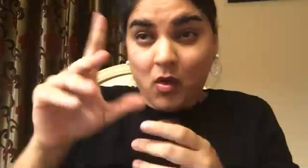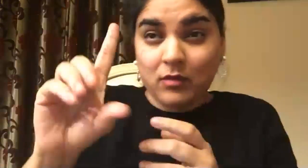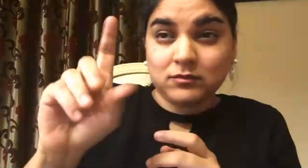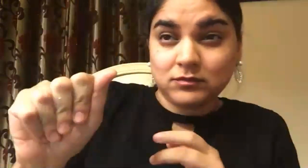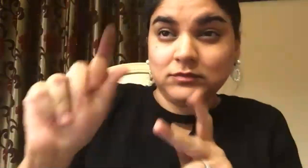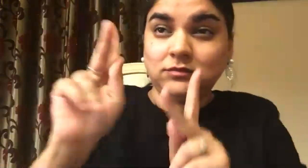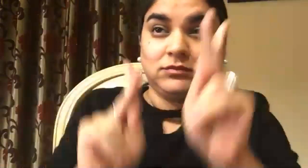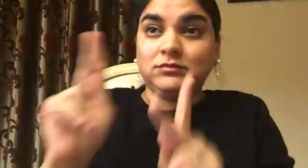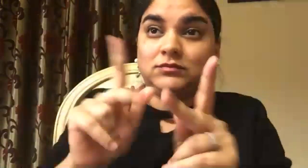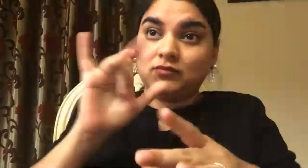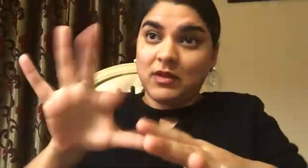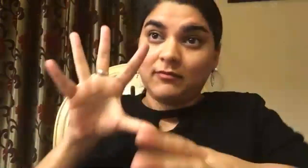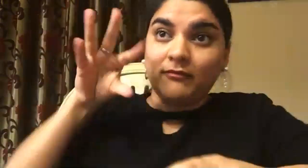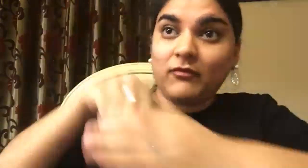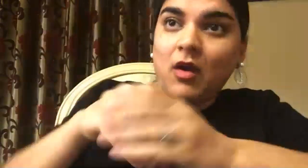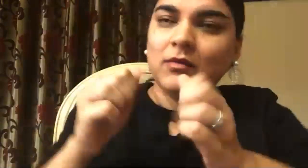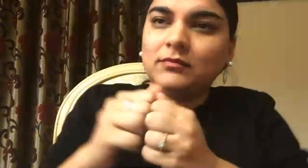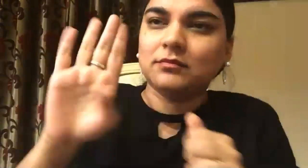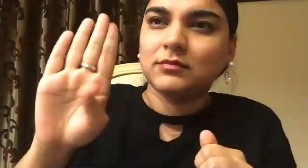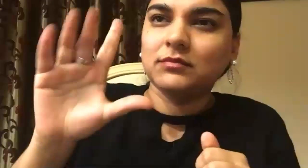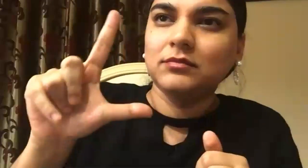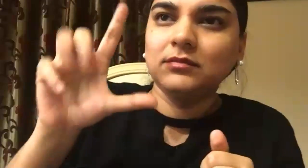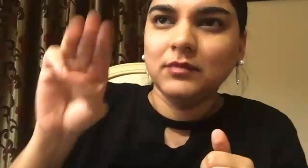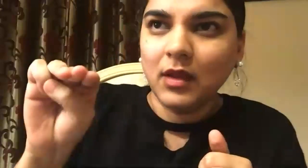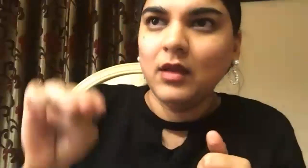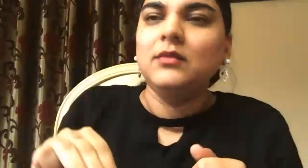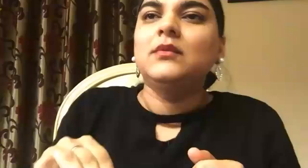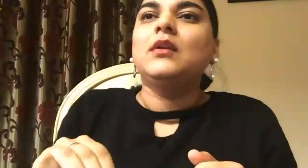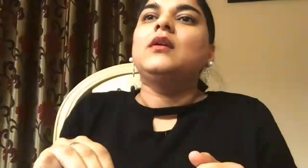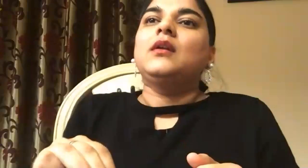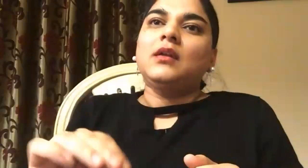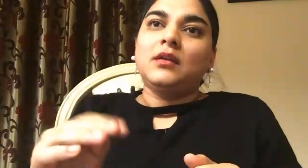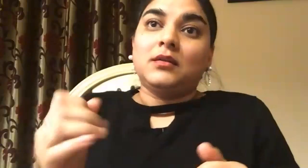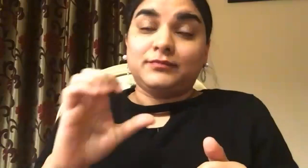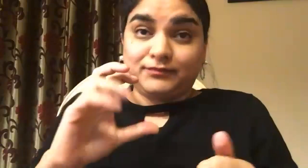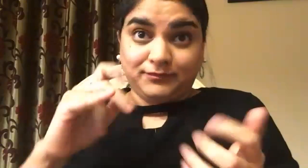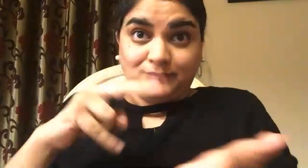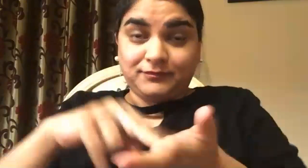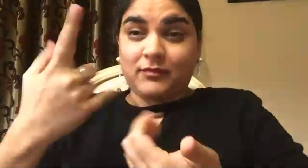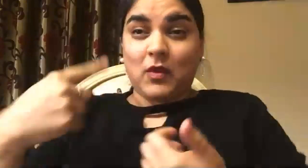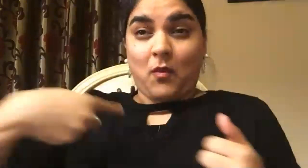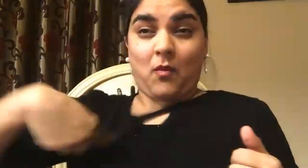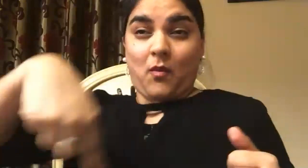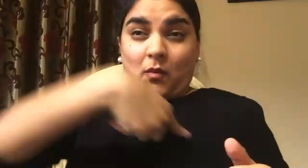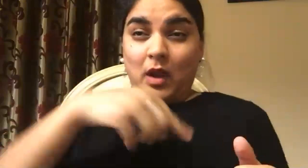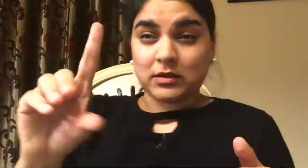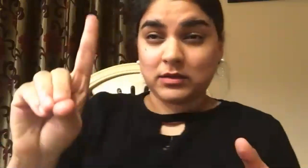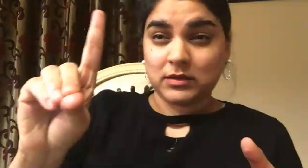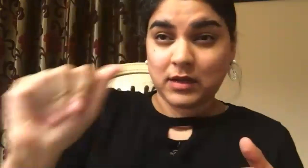Left the meeting. Yes, that's definitely one of my goals, to have more people in the disability community involved